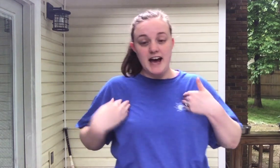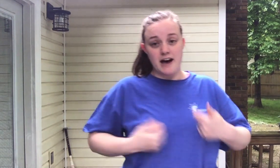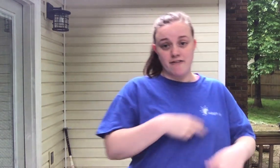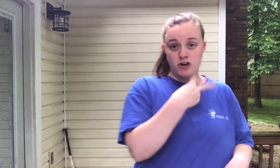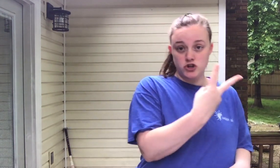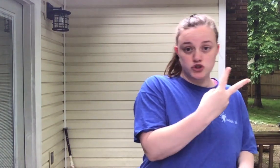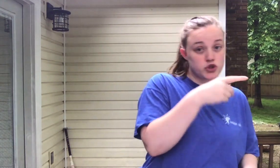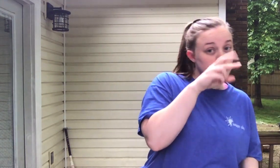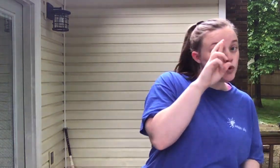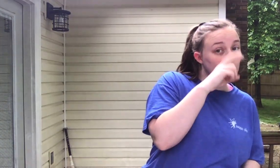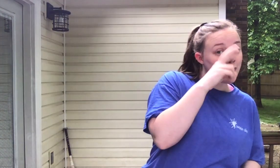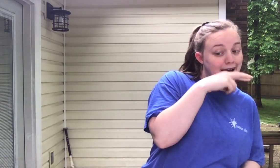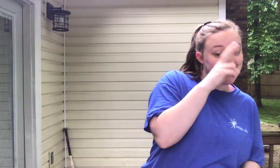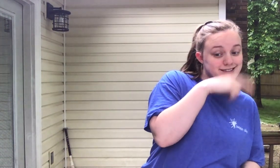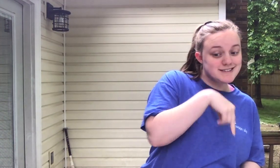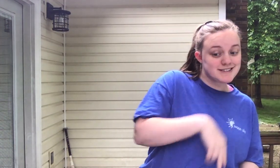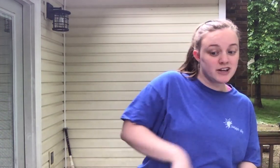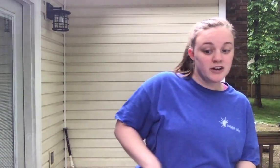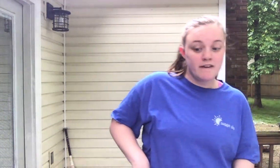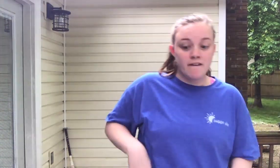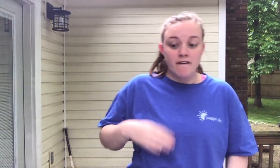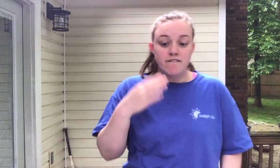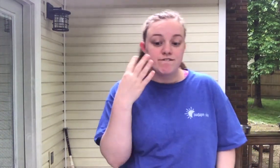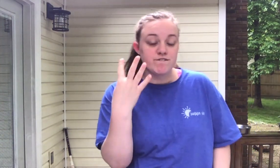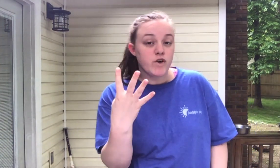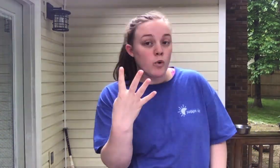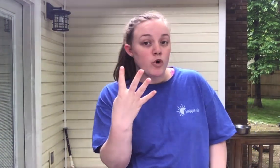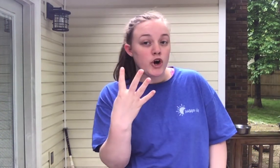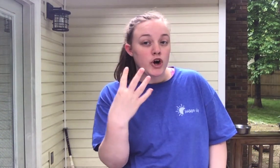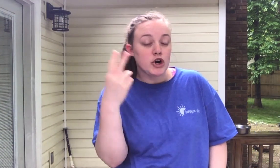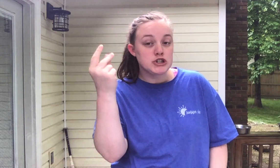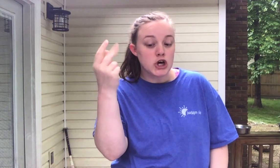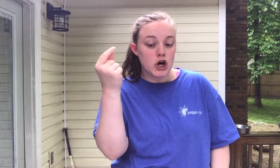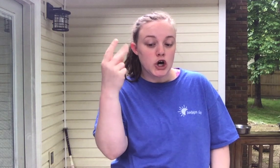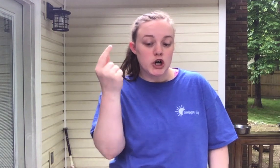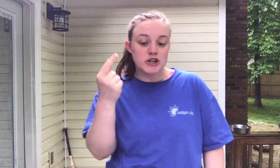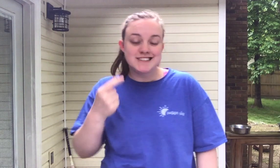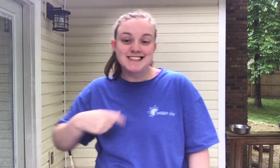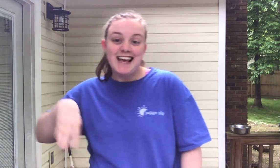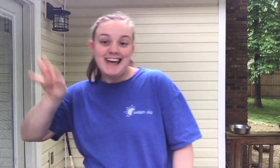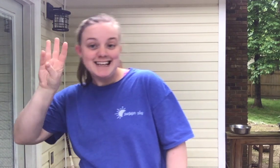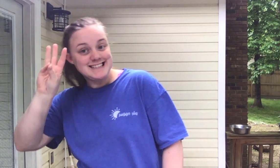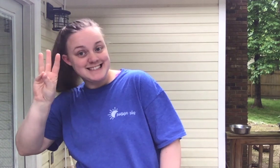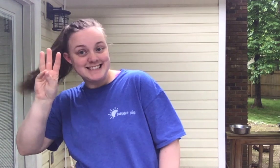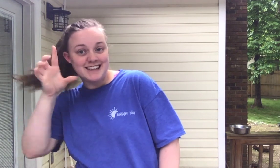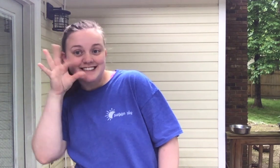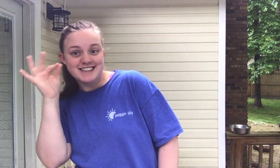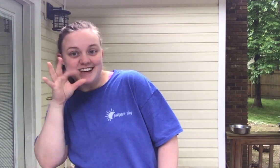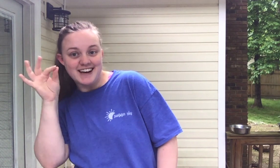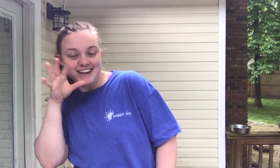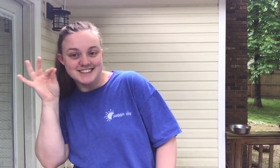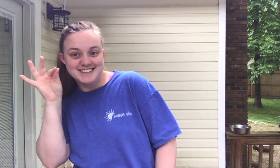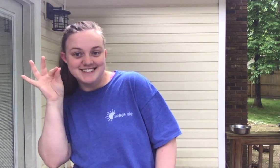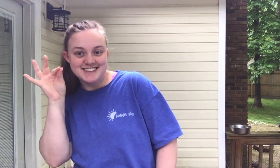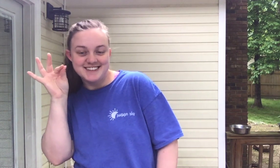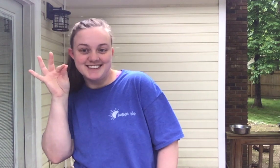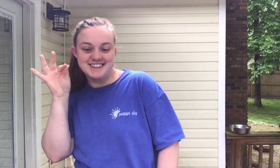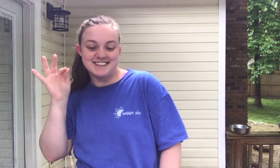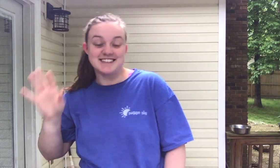have 2 rats, 4 dogs, and 6 cats. That's a lot